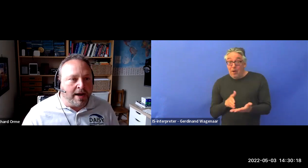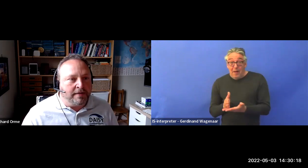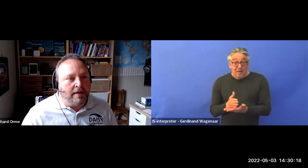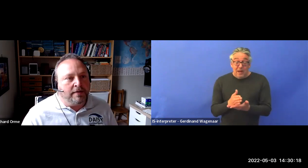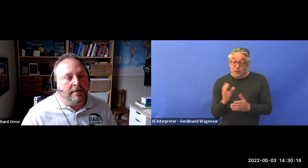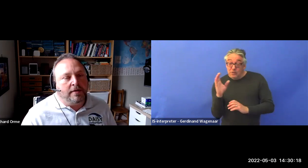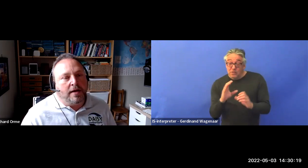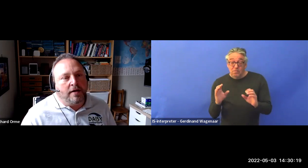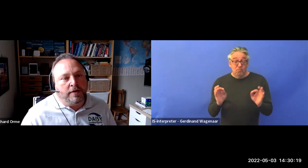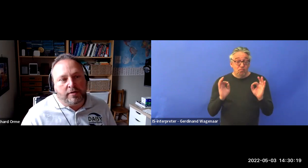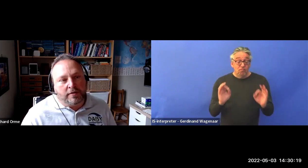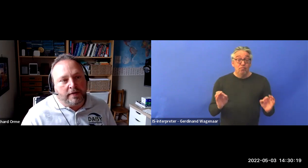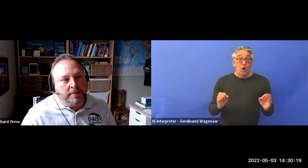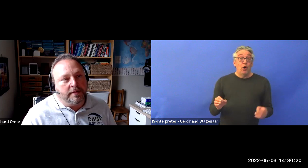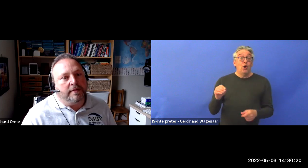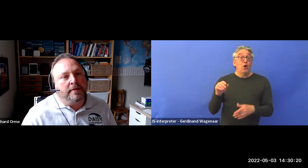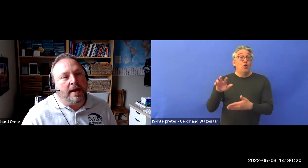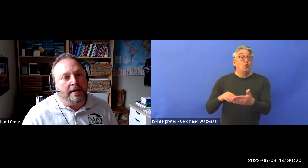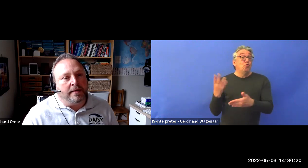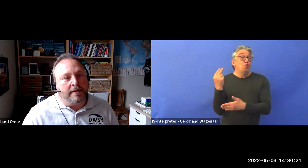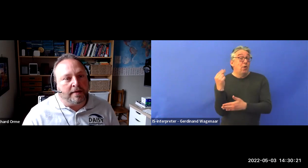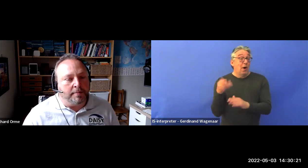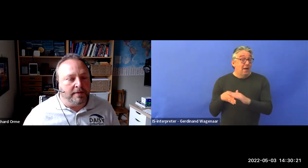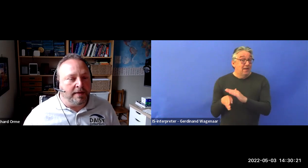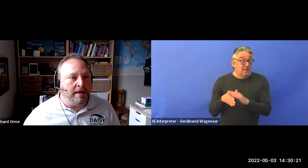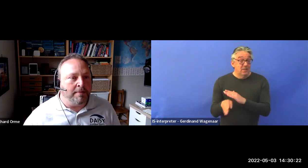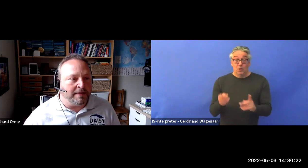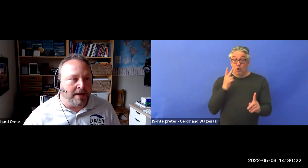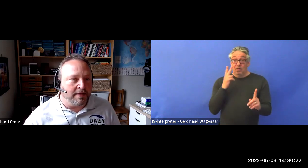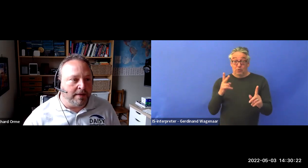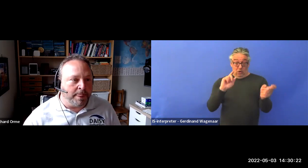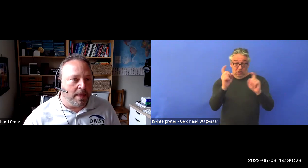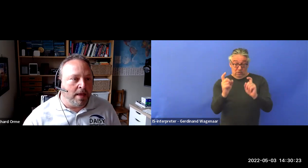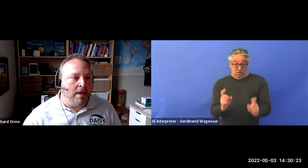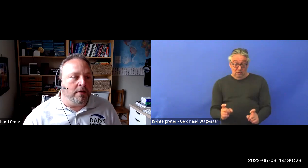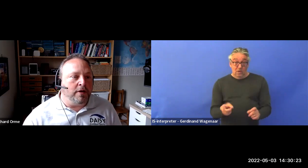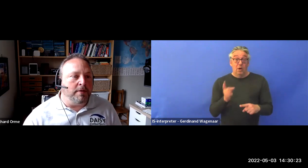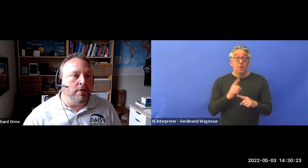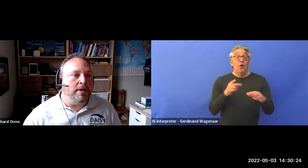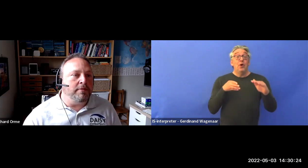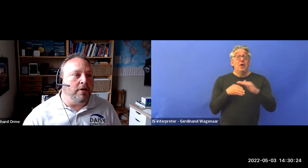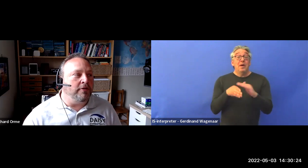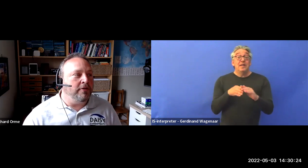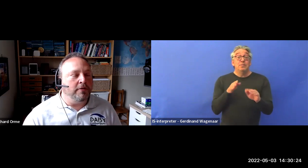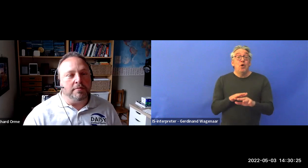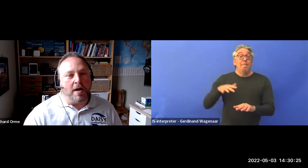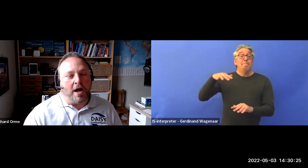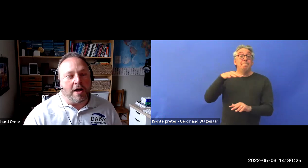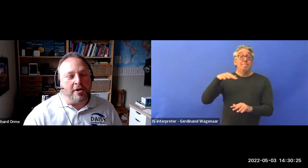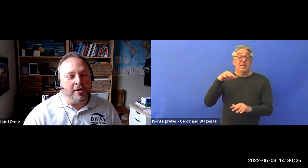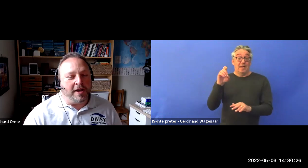screen reader access, visual adjustments, and accessibility metadata. So before we turn